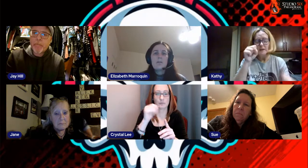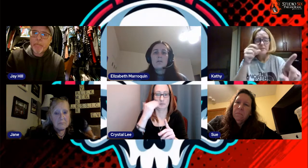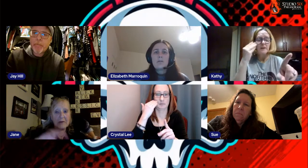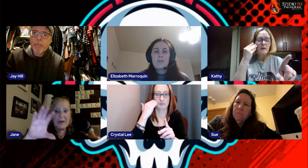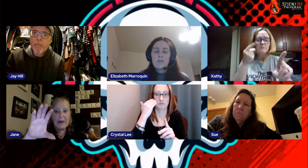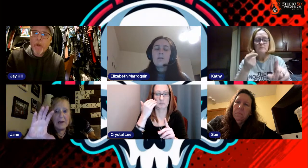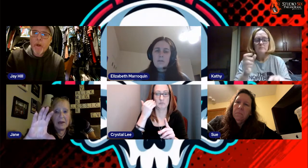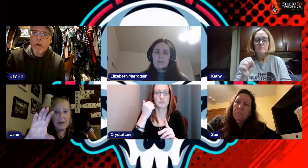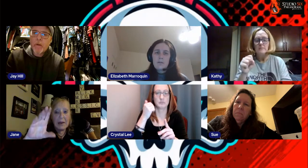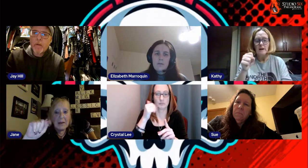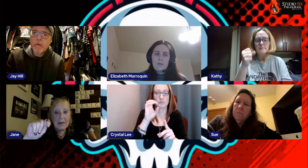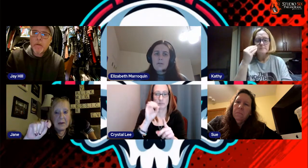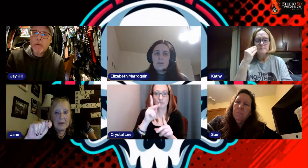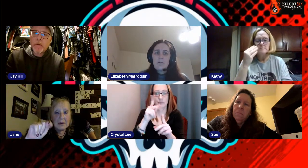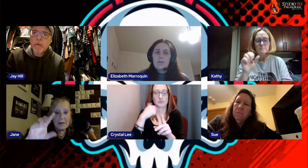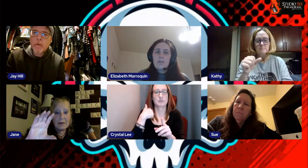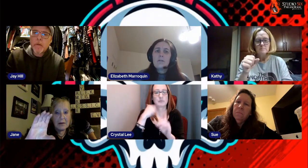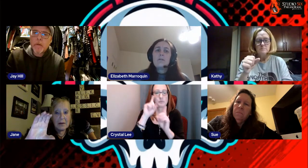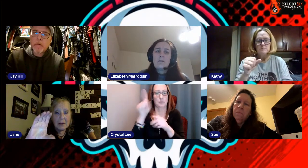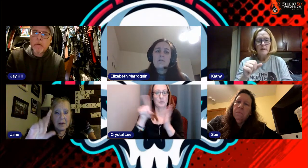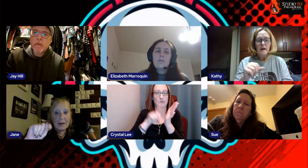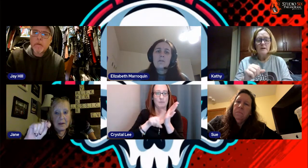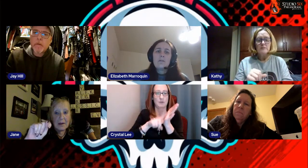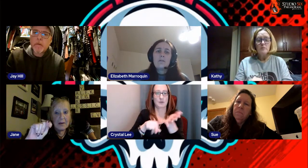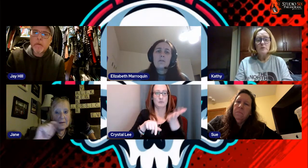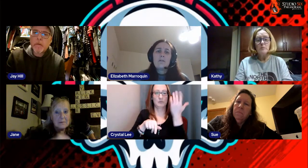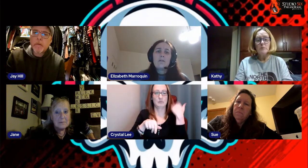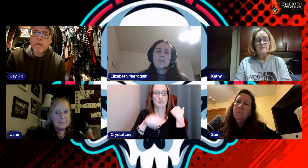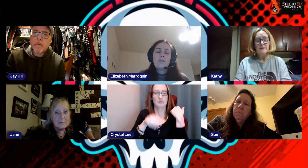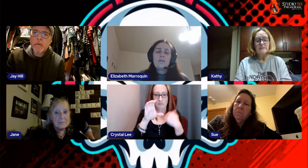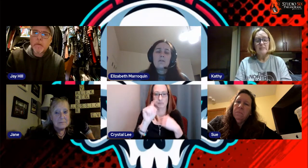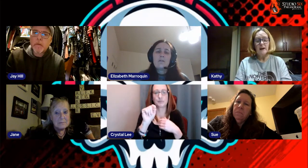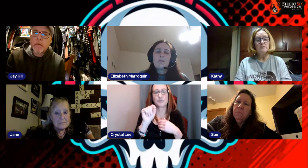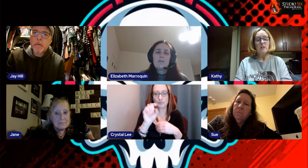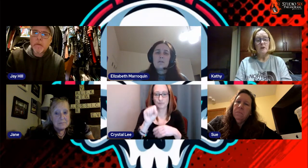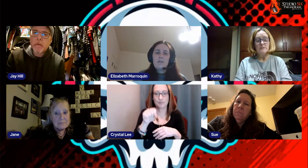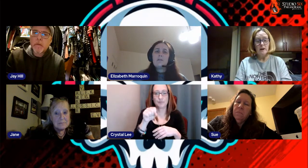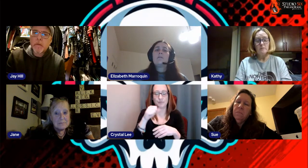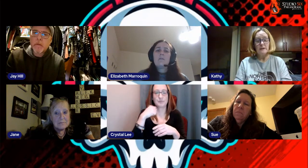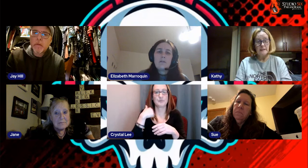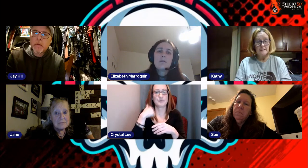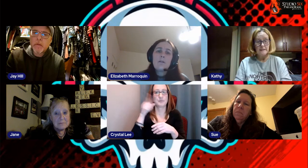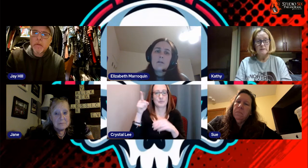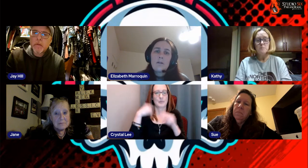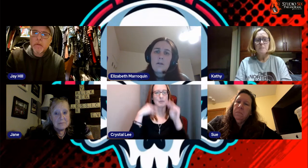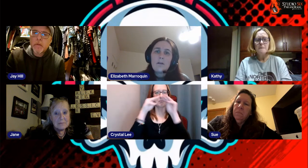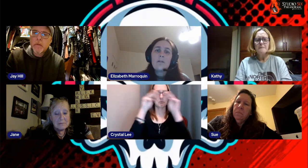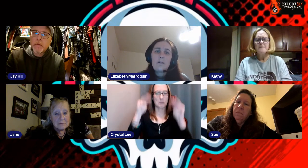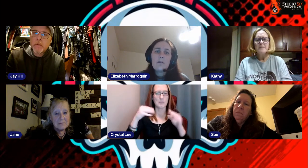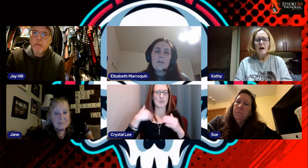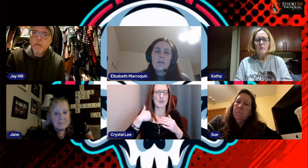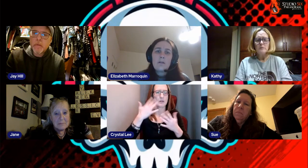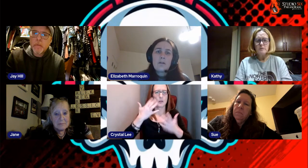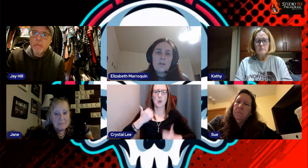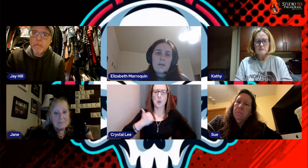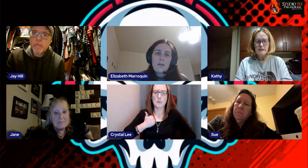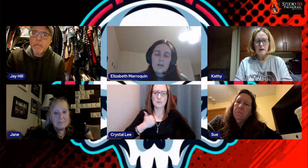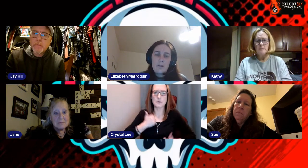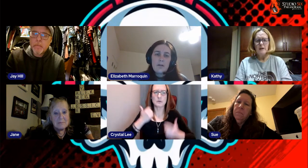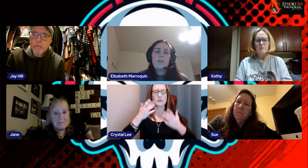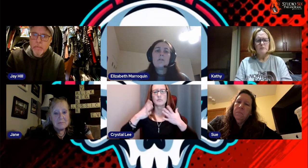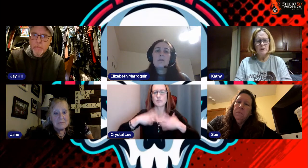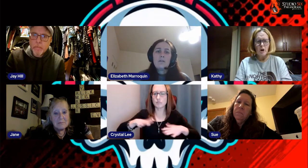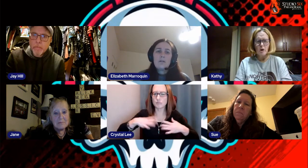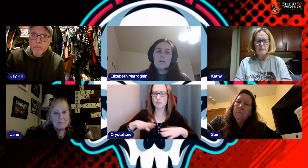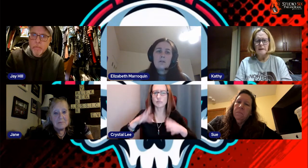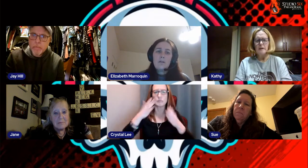Mm-hmm. They know. Yeah. So she went to investigate that house a long time in Connecticut. I went to the museum